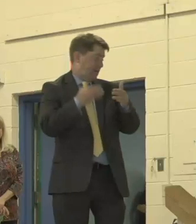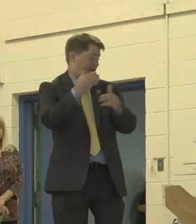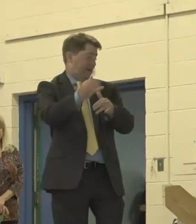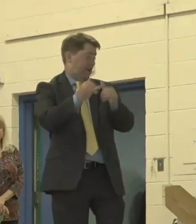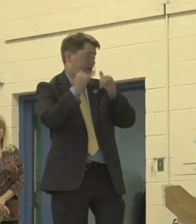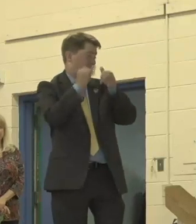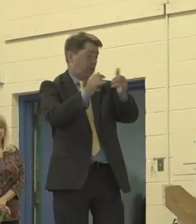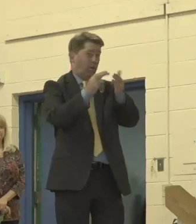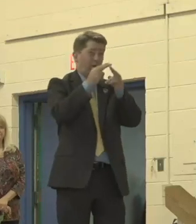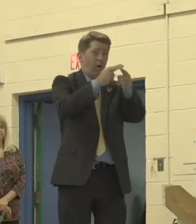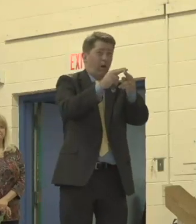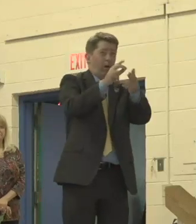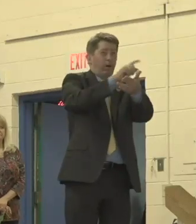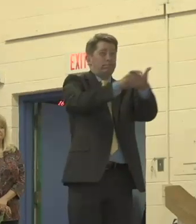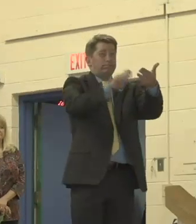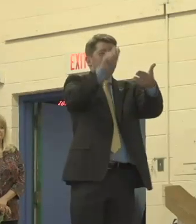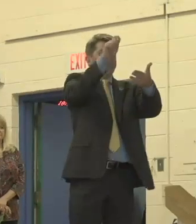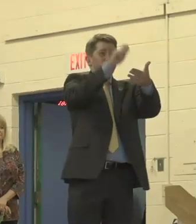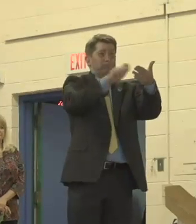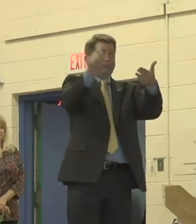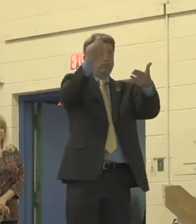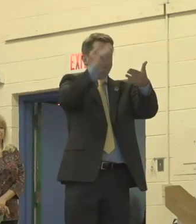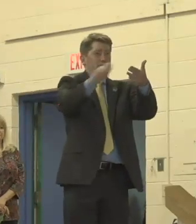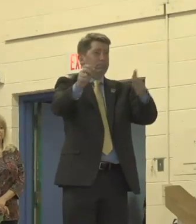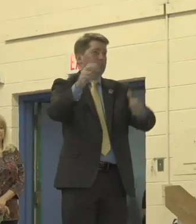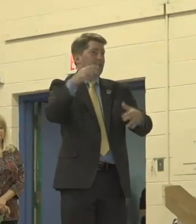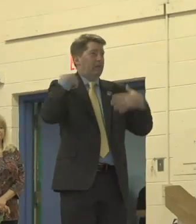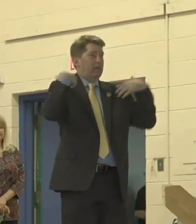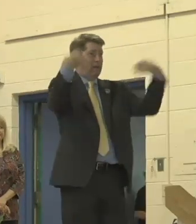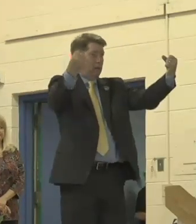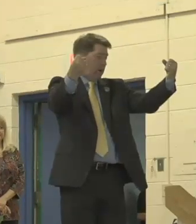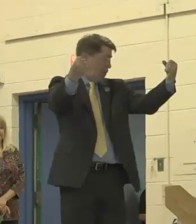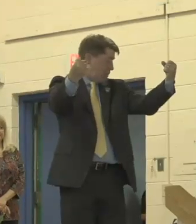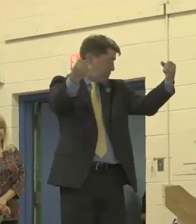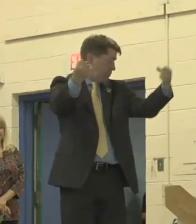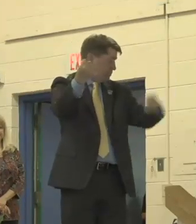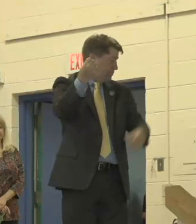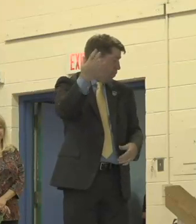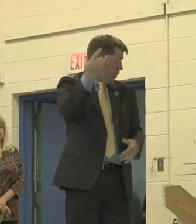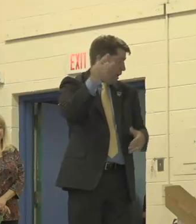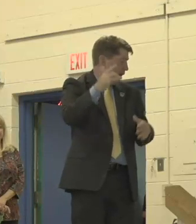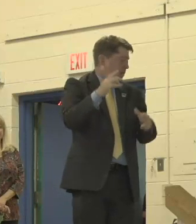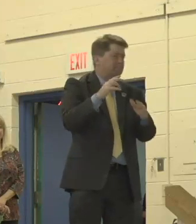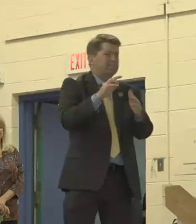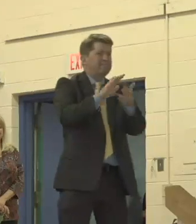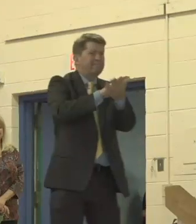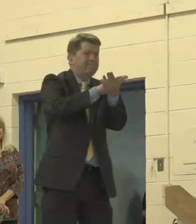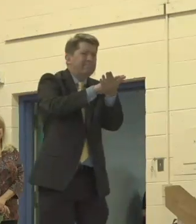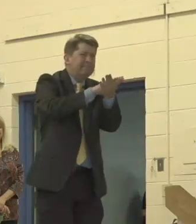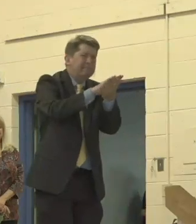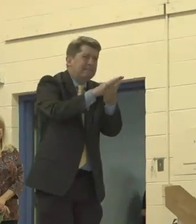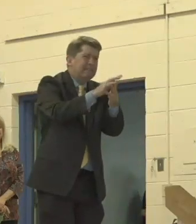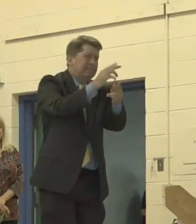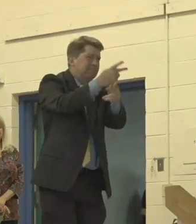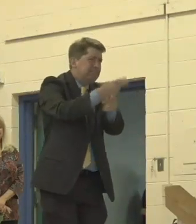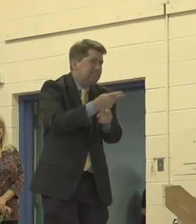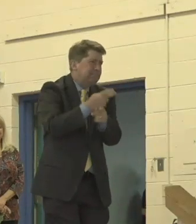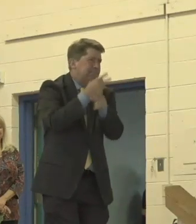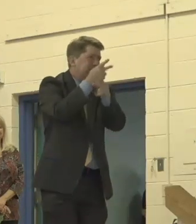All right, so the next award is called the Handwriting Hero. And this goes to a student